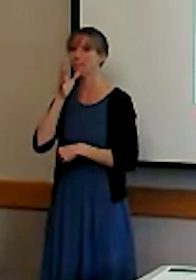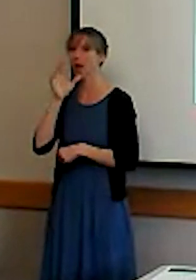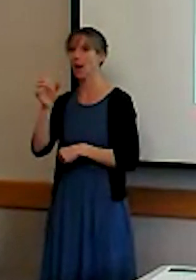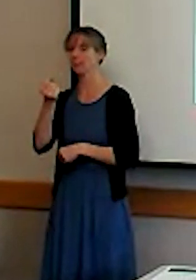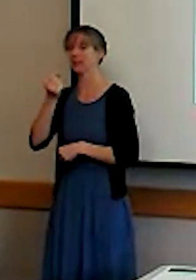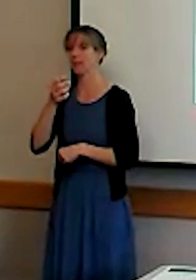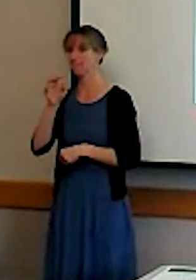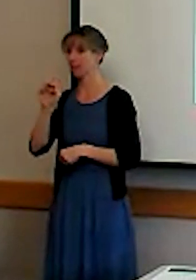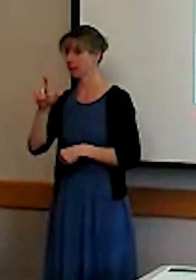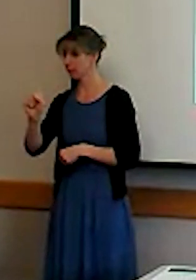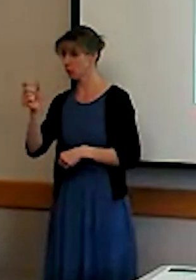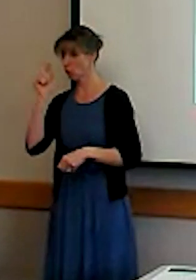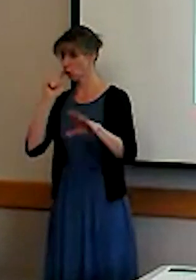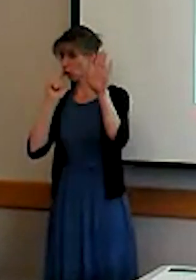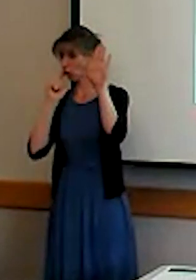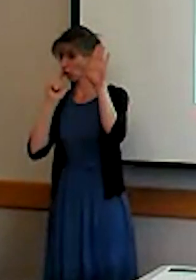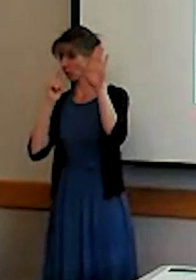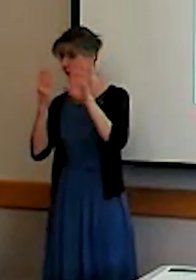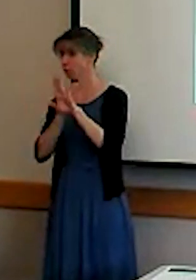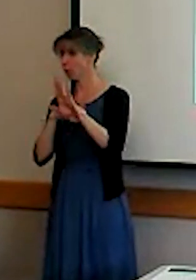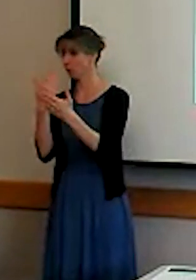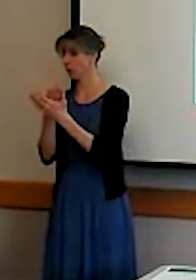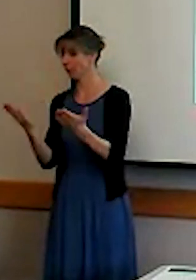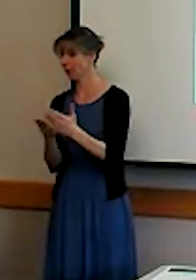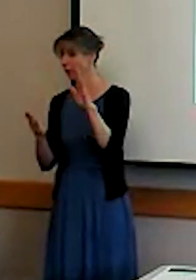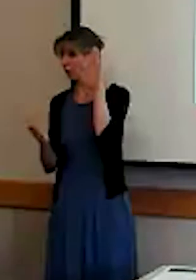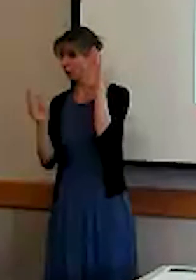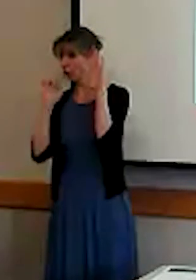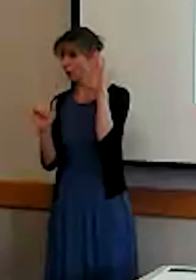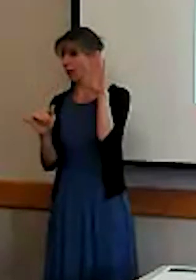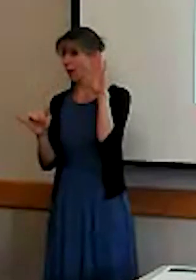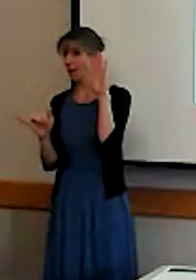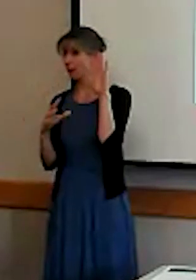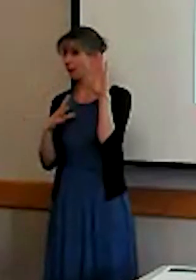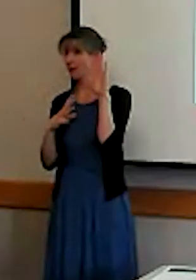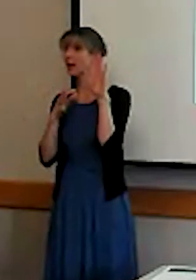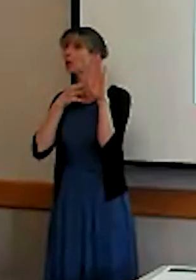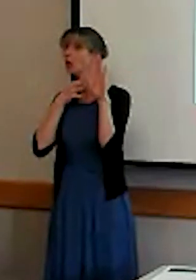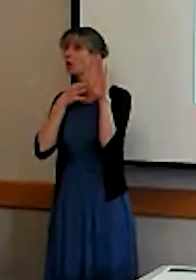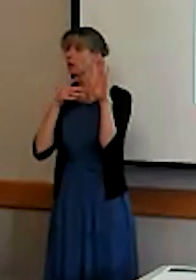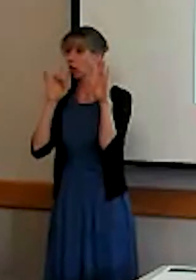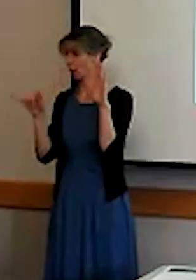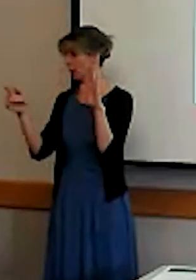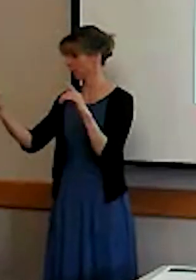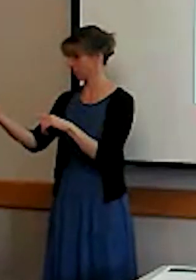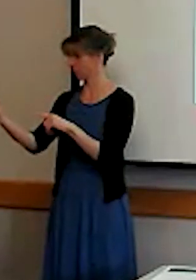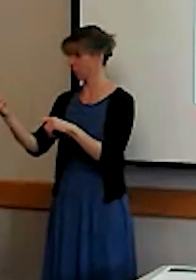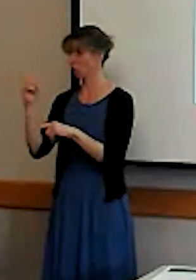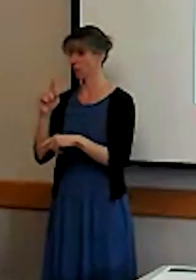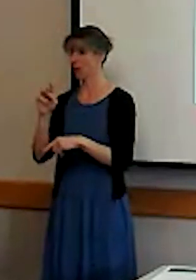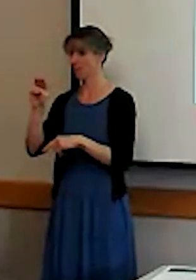your hand if you heard about Mom's Meals before coming to this event. It's totally fine. I'm just curious. You heard of